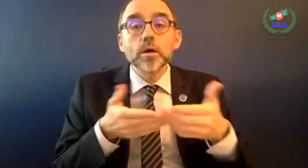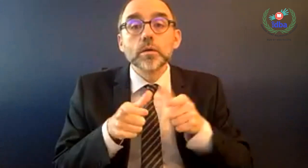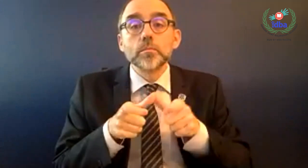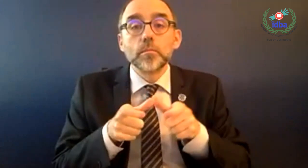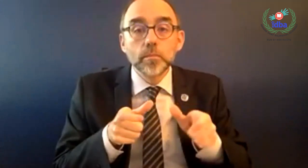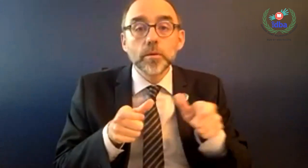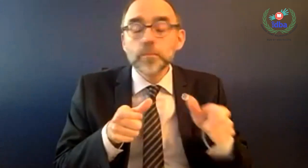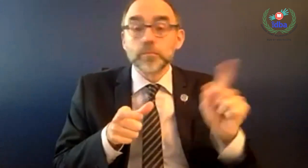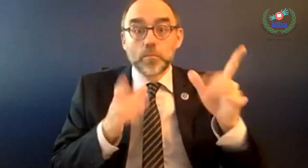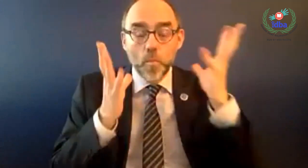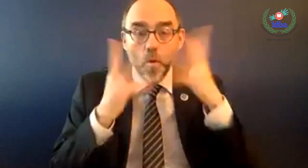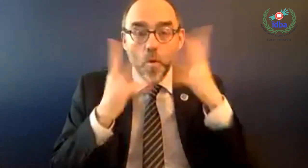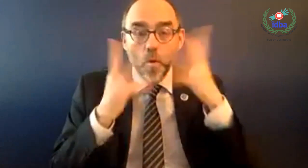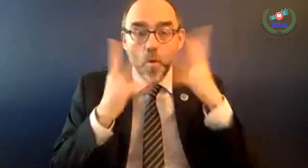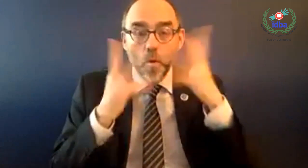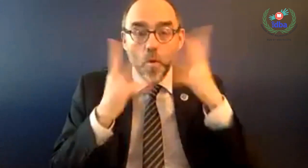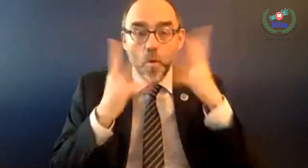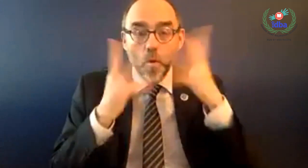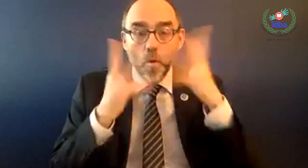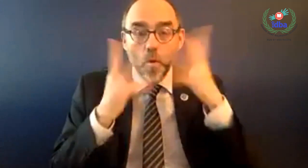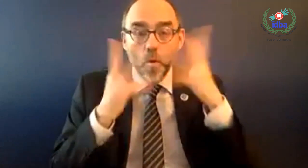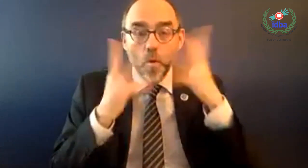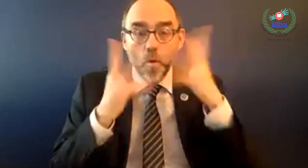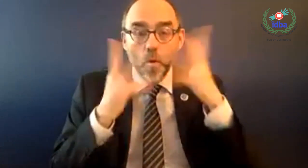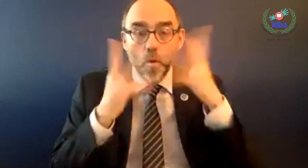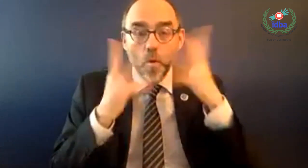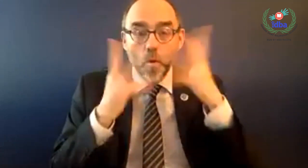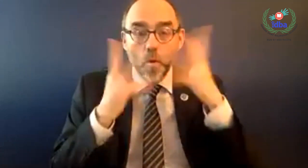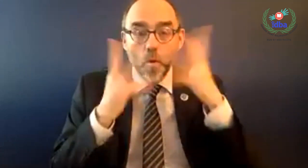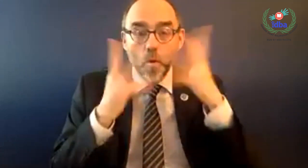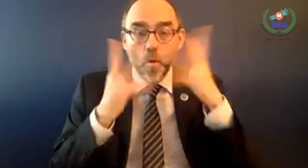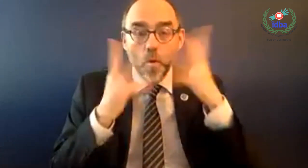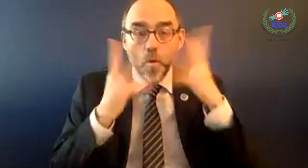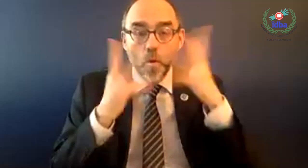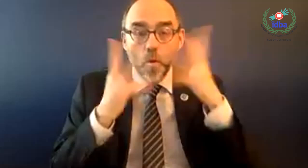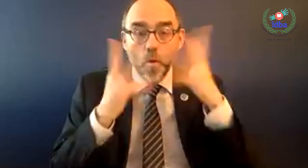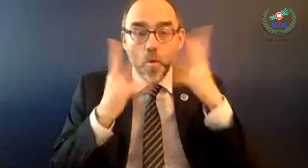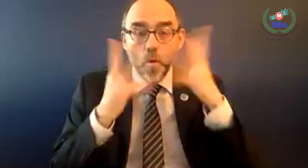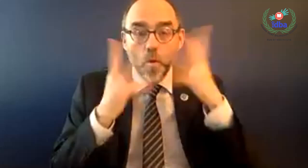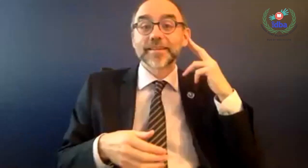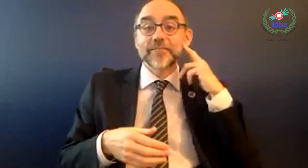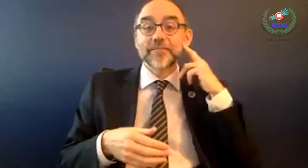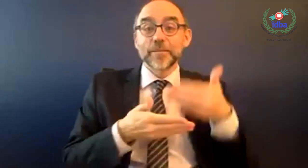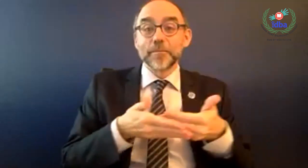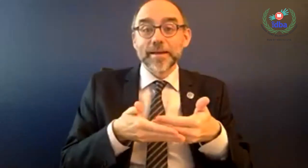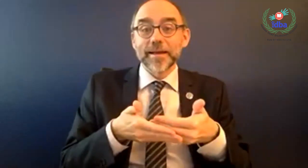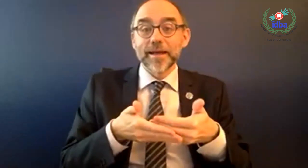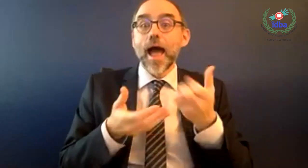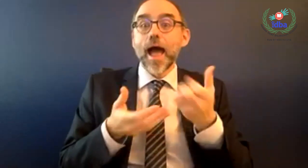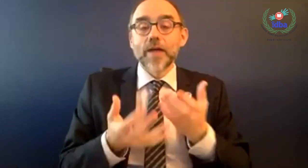use sign language. So he, wherever he looks, he'll get language, access to language, and then he'll have a complete sign